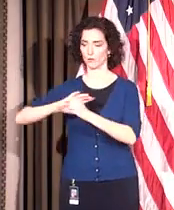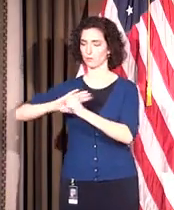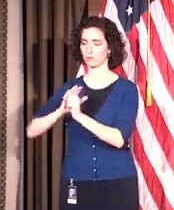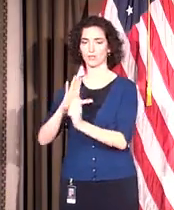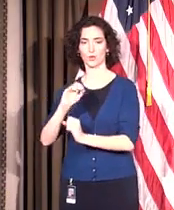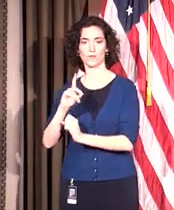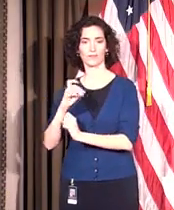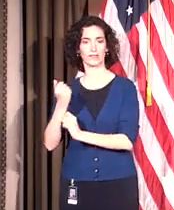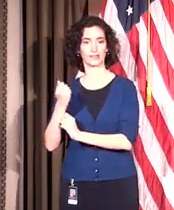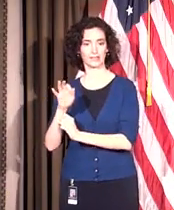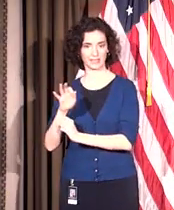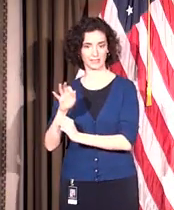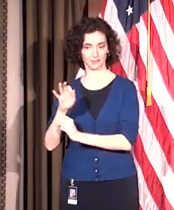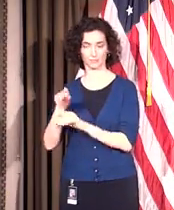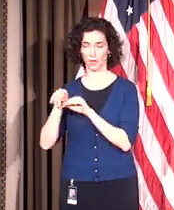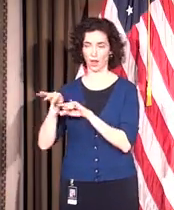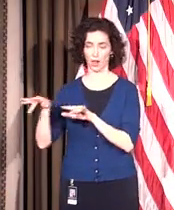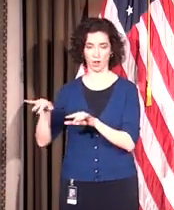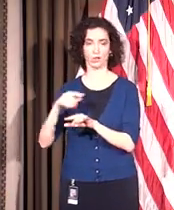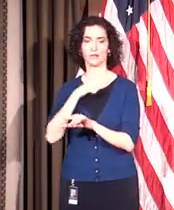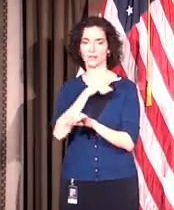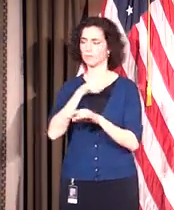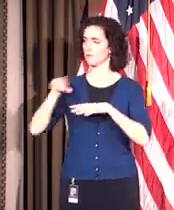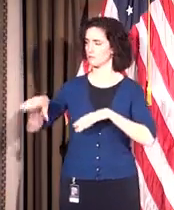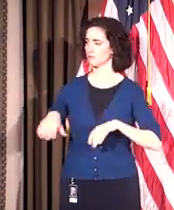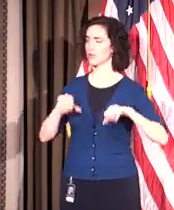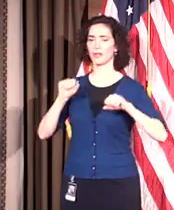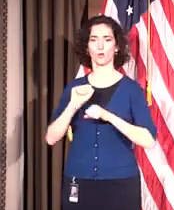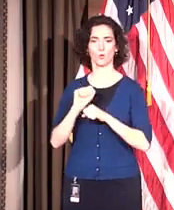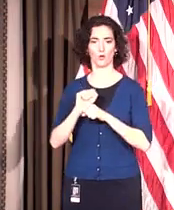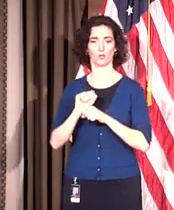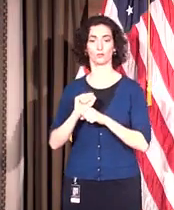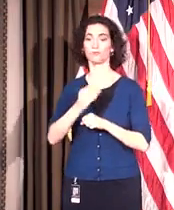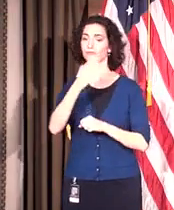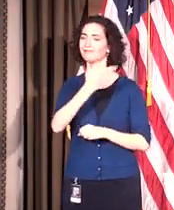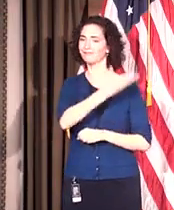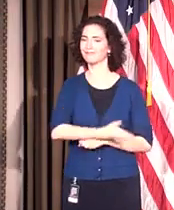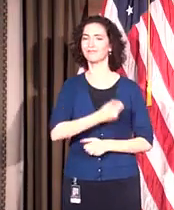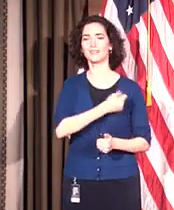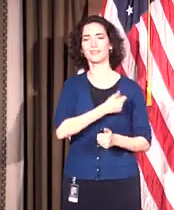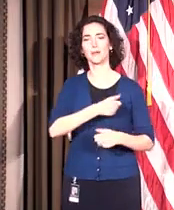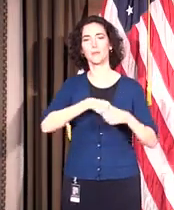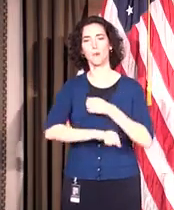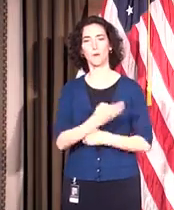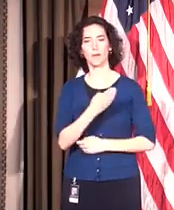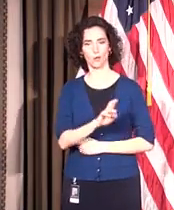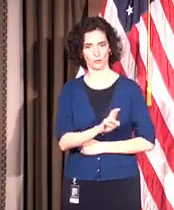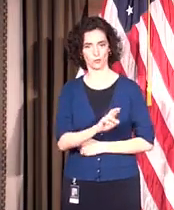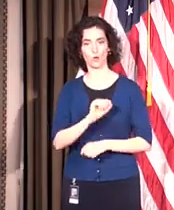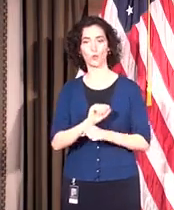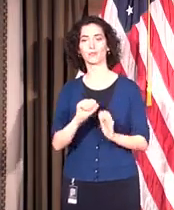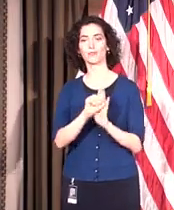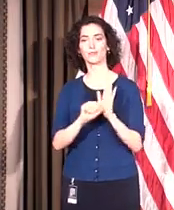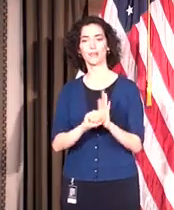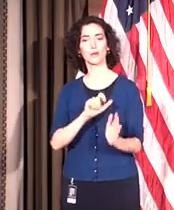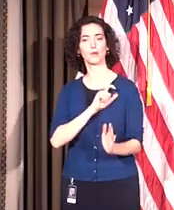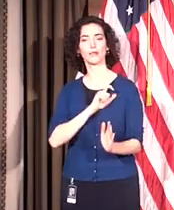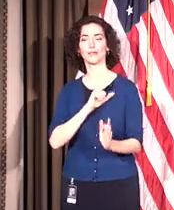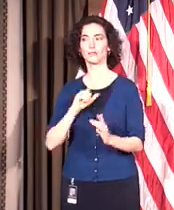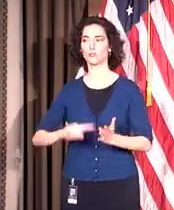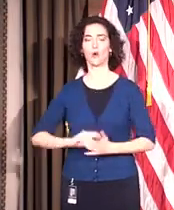COVID-19 pandemic. Colonel Davis is a native of Baton Rouge. He's been with the state police since